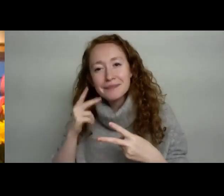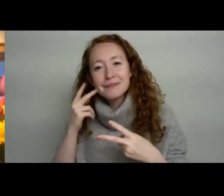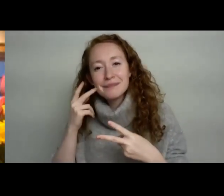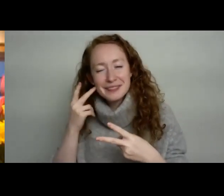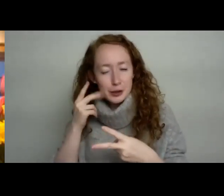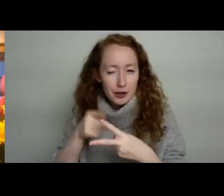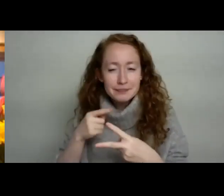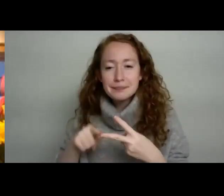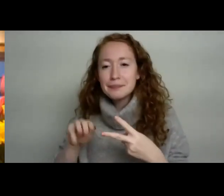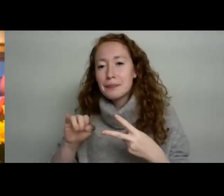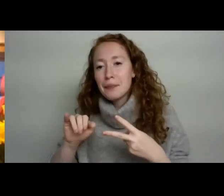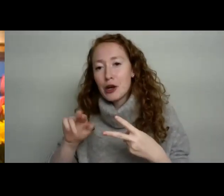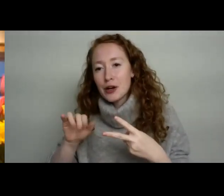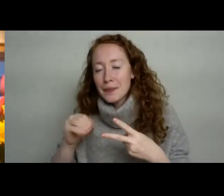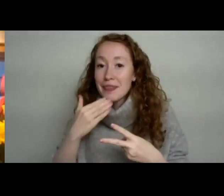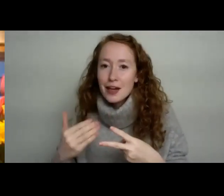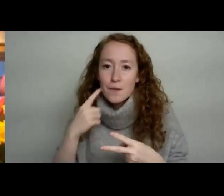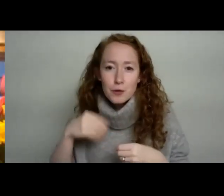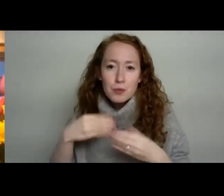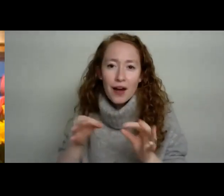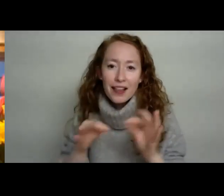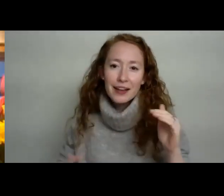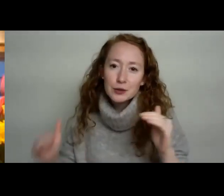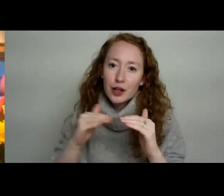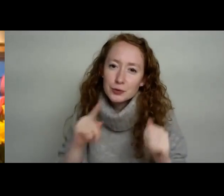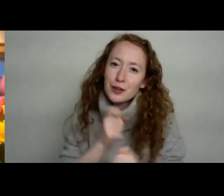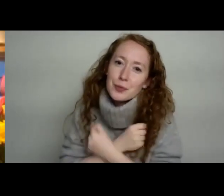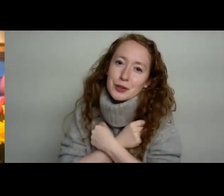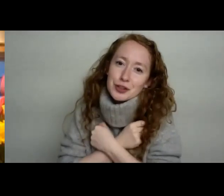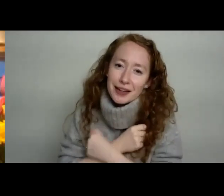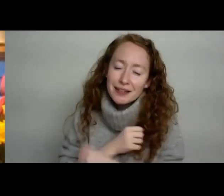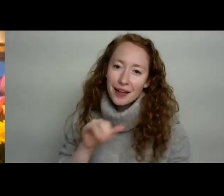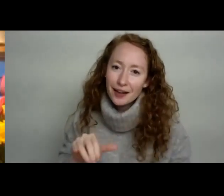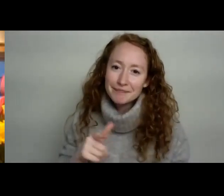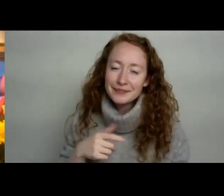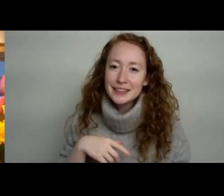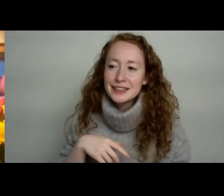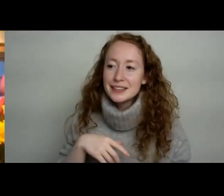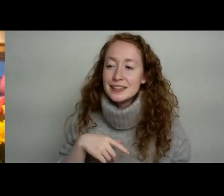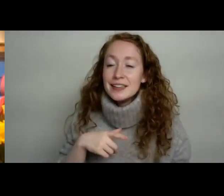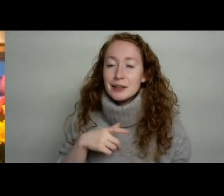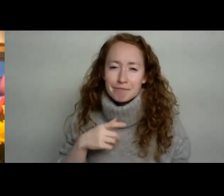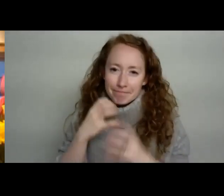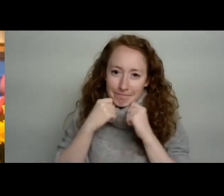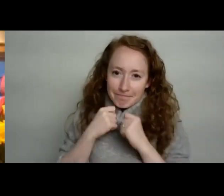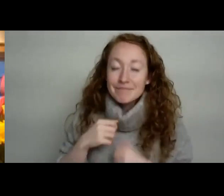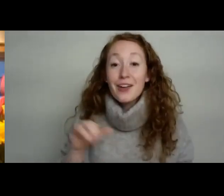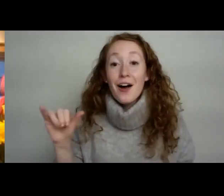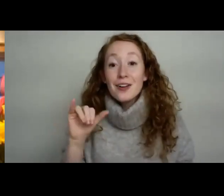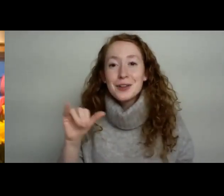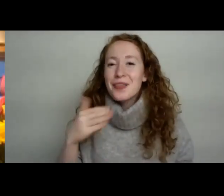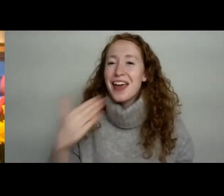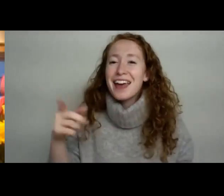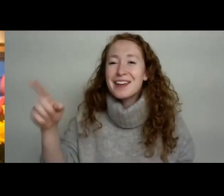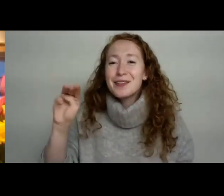language justice. I love you, friends. And thank you, Matthew. I love you too, who's upstairs chatting with you in the chat. Thank